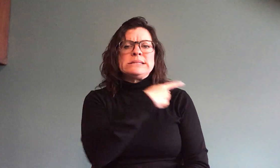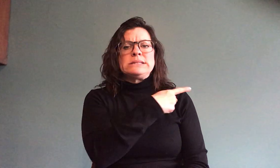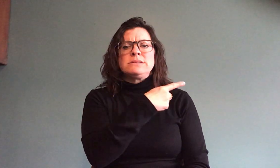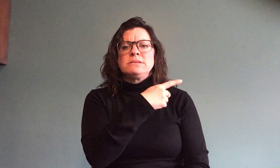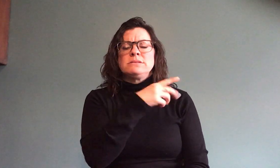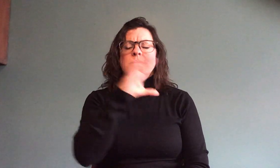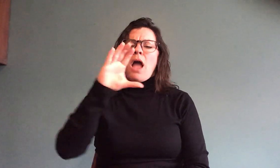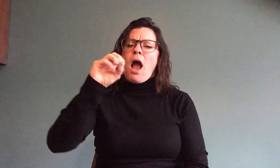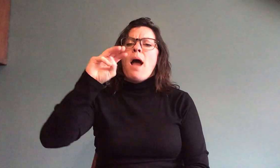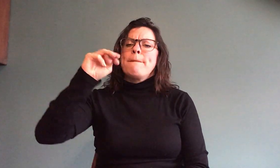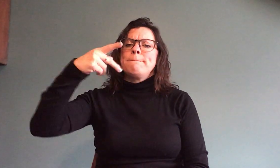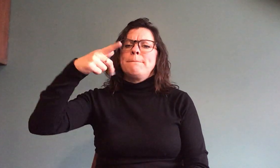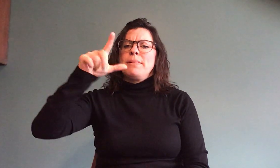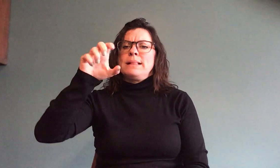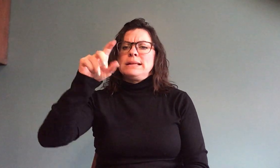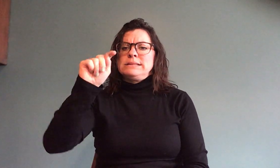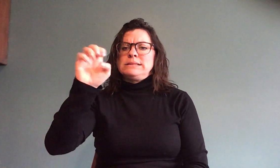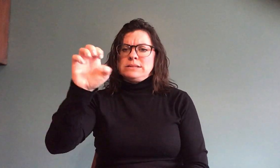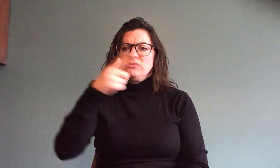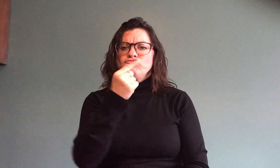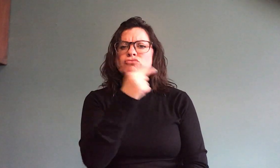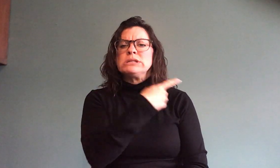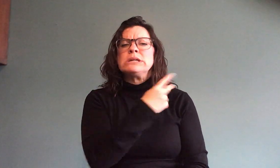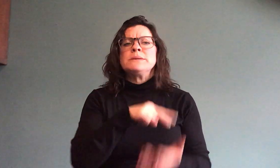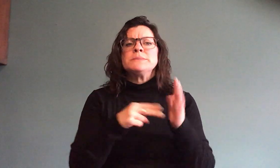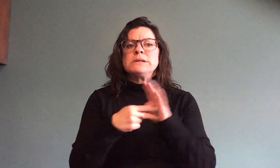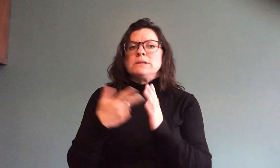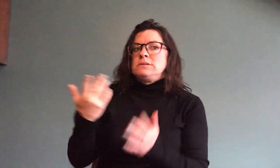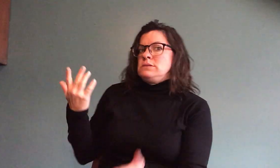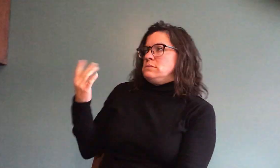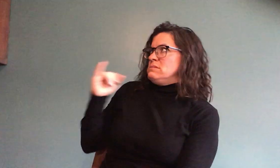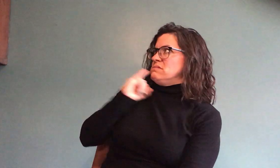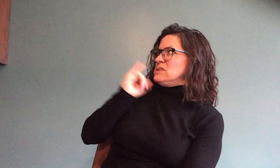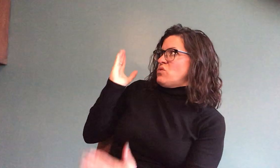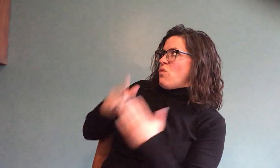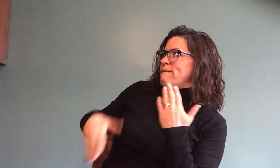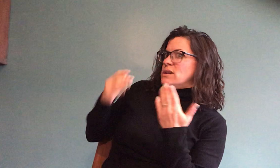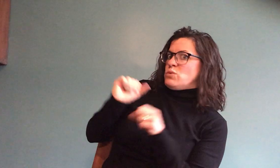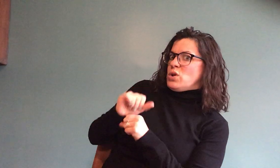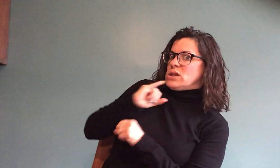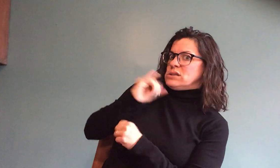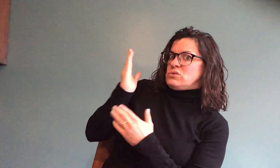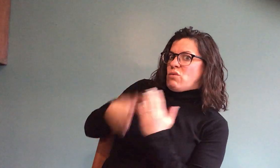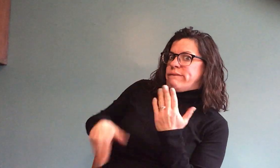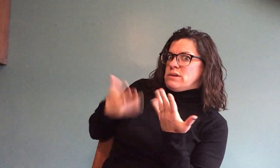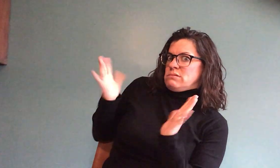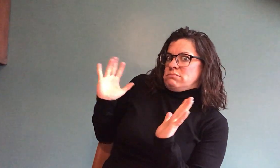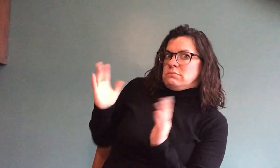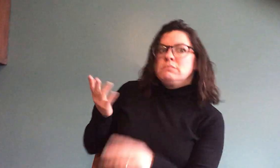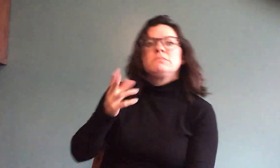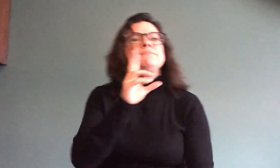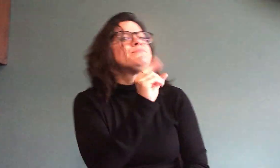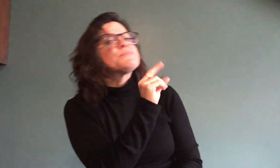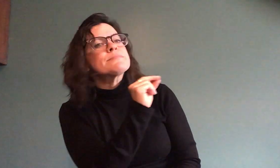no, not that the job's done, but the scaffold has been inspected, and the scaffold's ready to